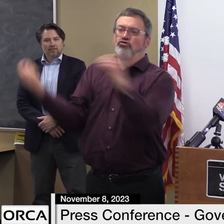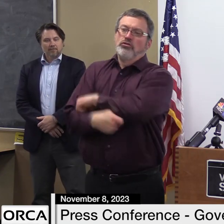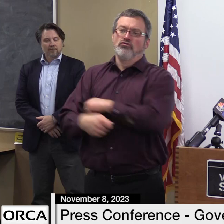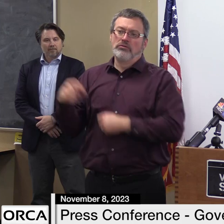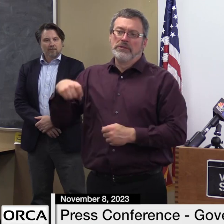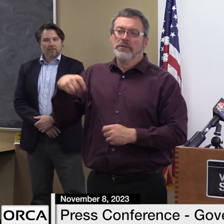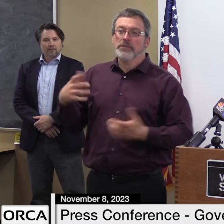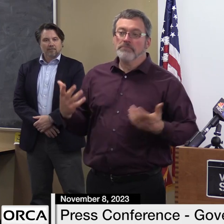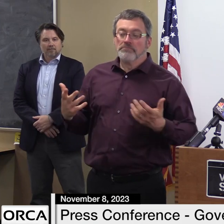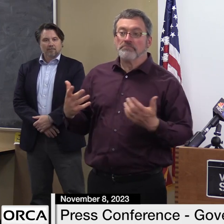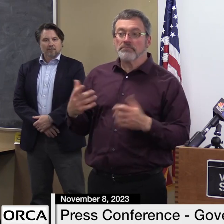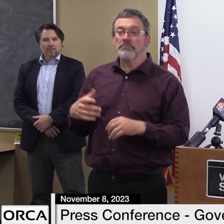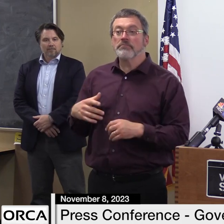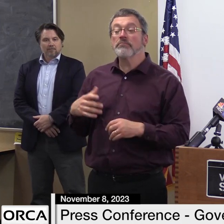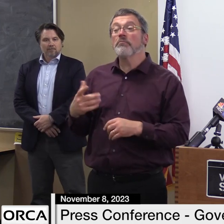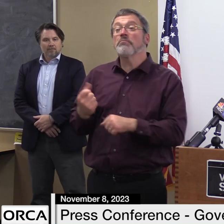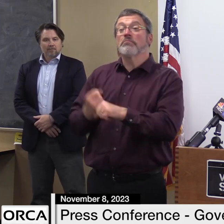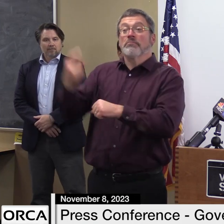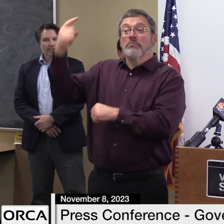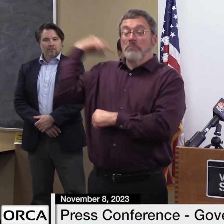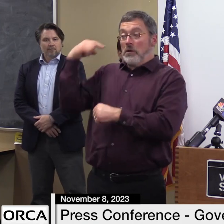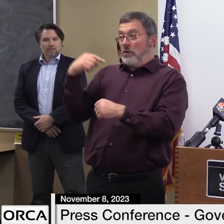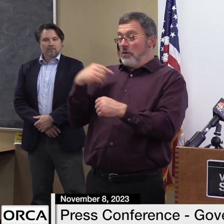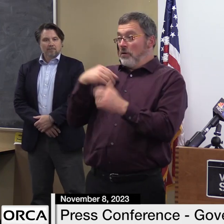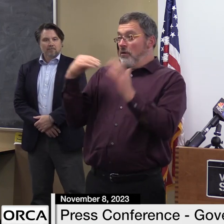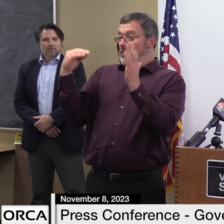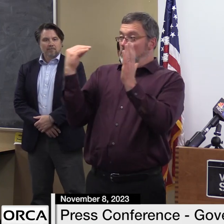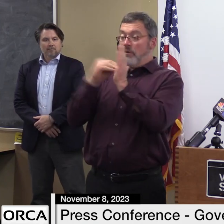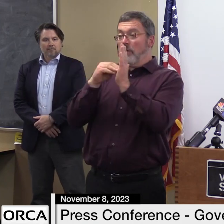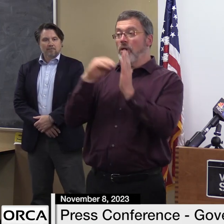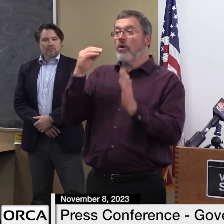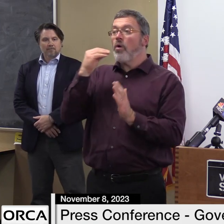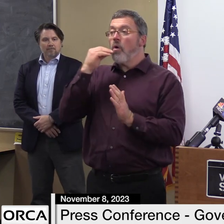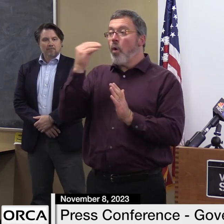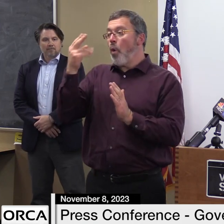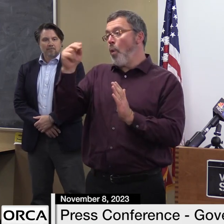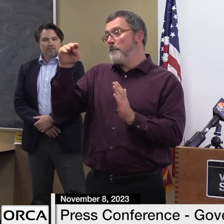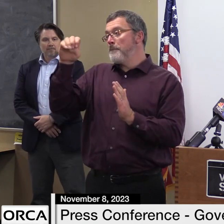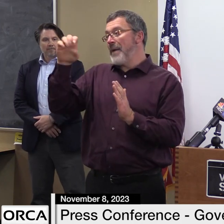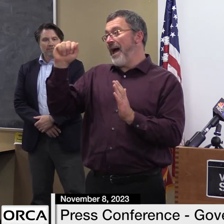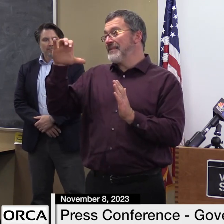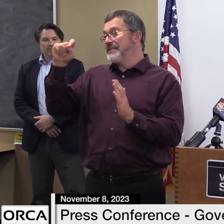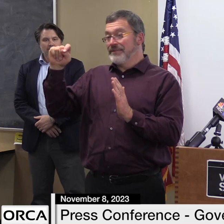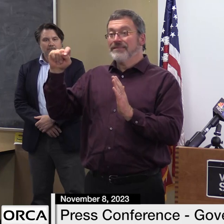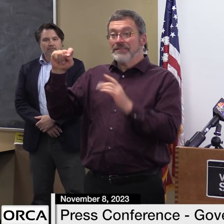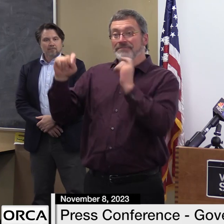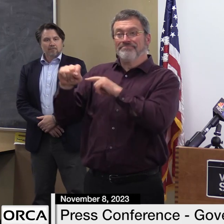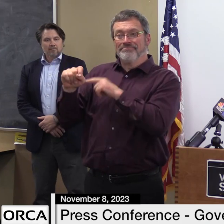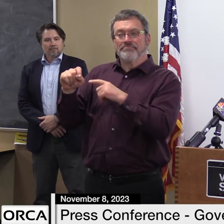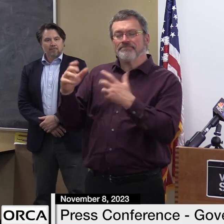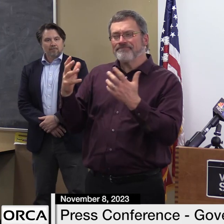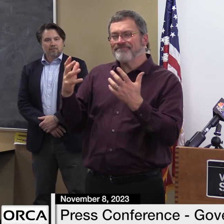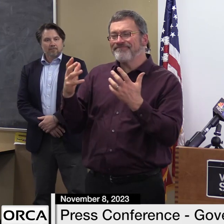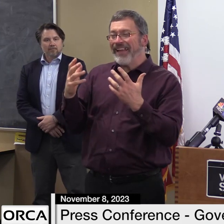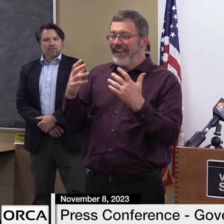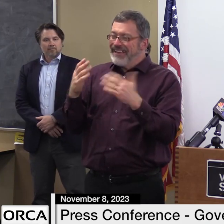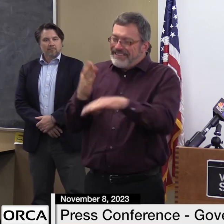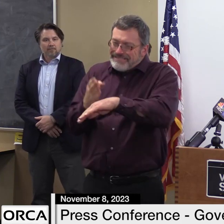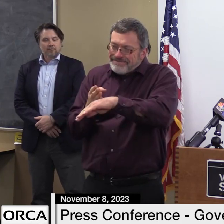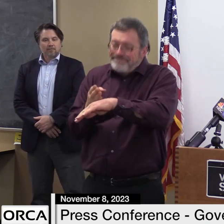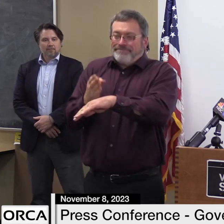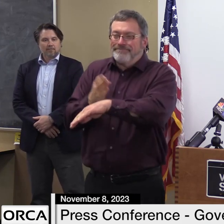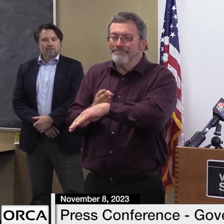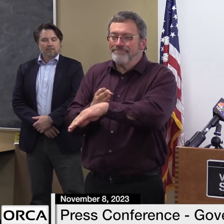Act, but with the deficit of housing we're facing, we must be bold. We can no longer just nibble around the